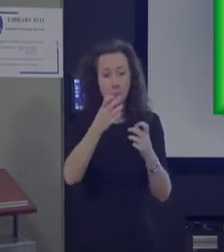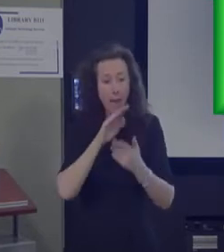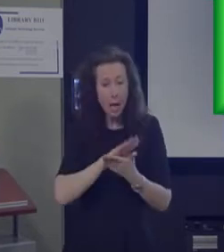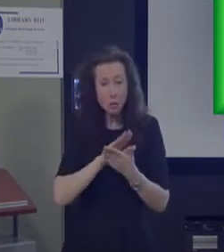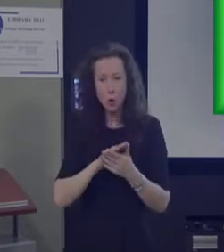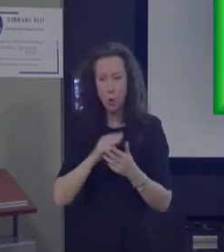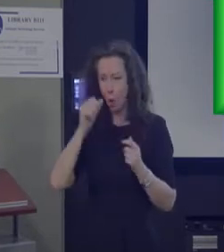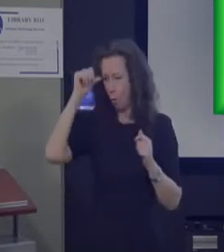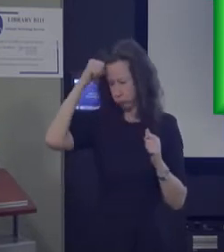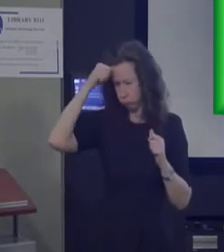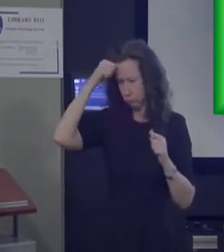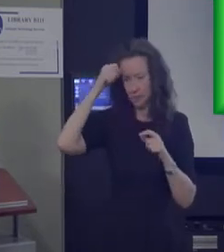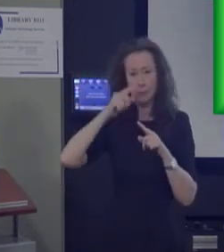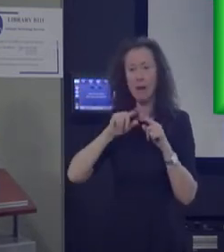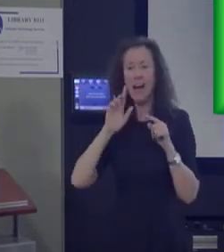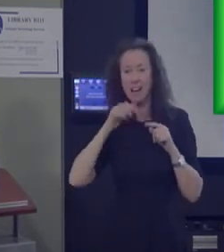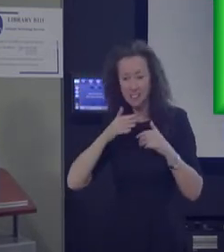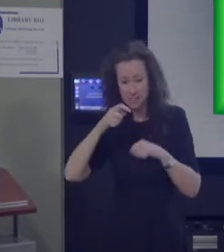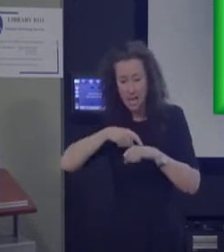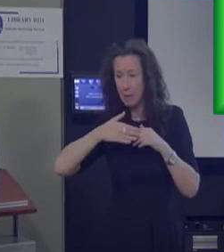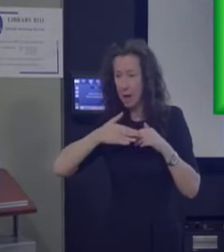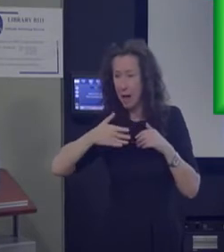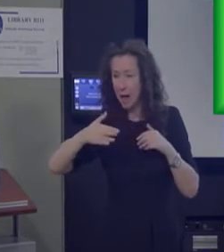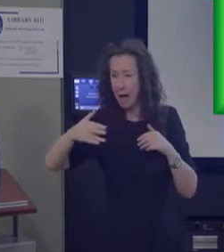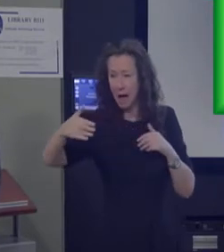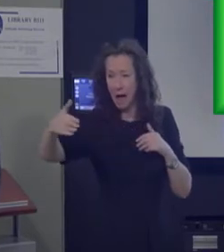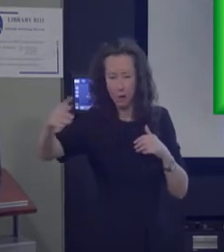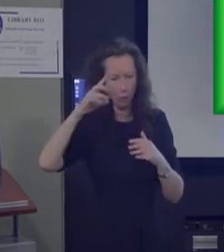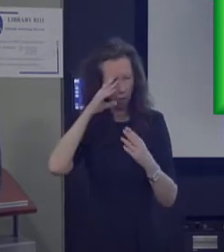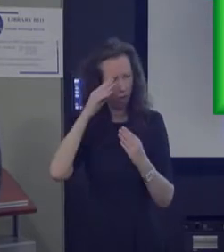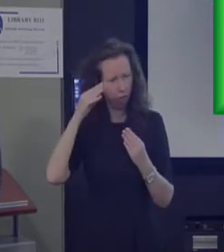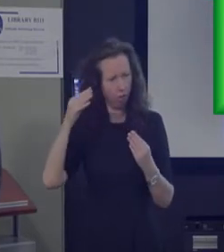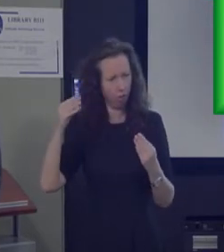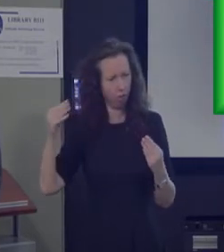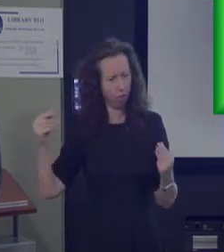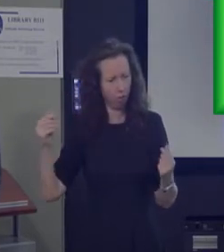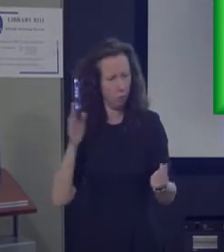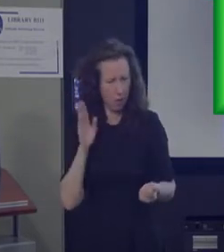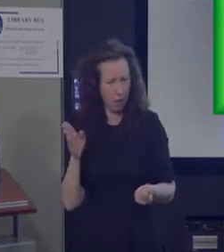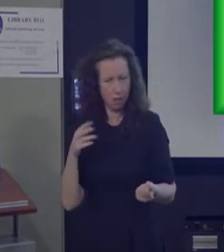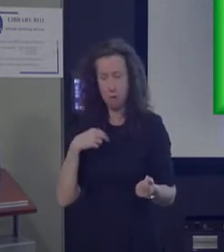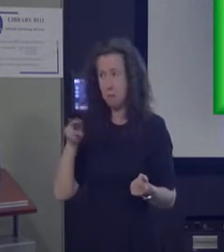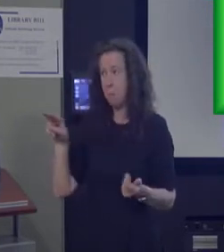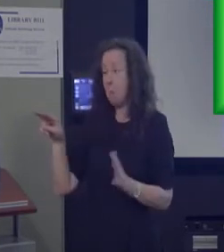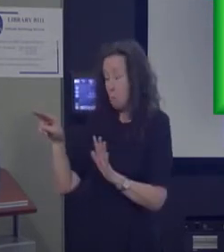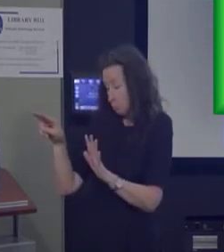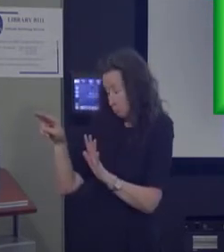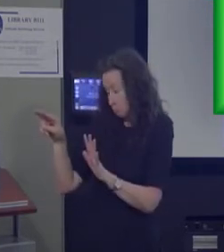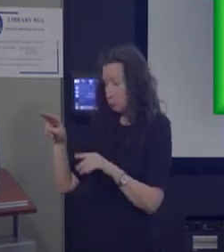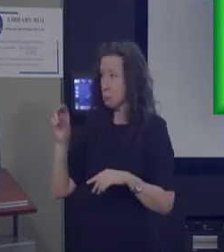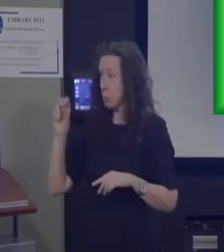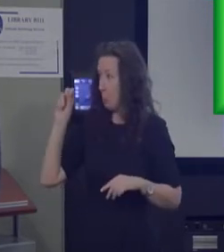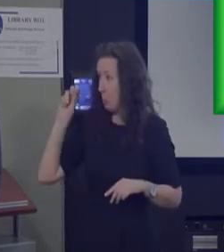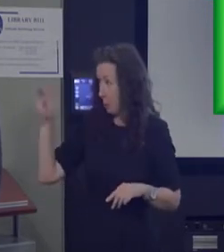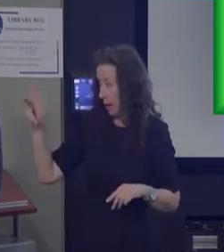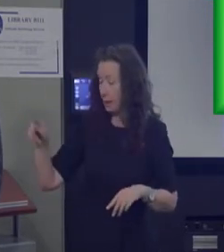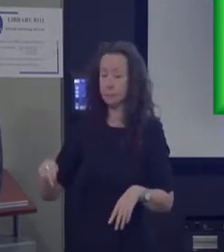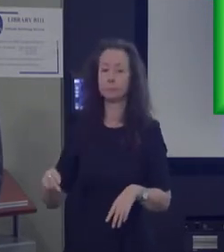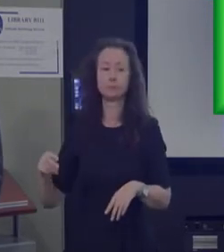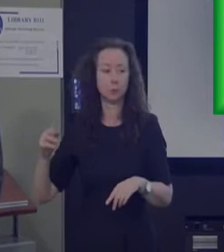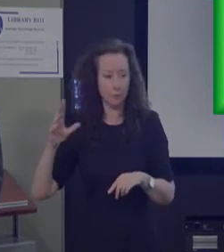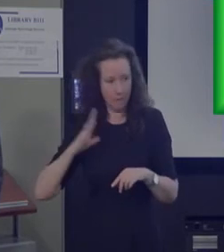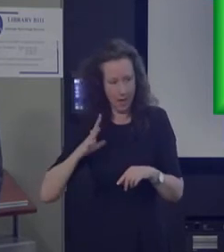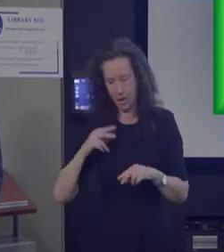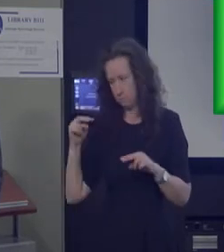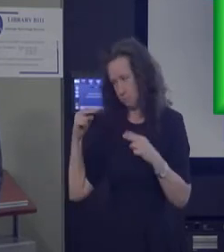stuff for very long. It's going to just fade away. It's a reasonable critique. So then we decided to